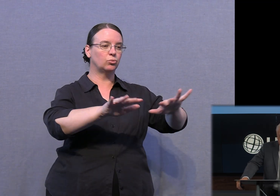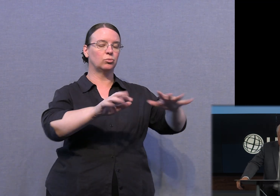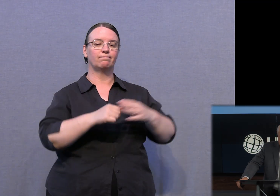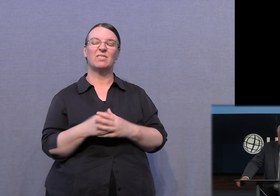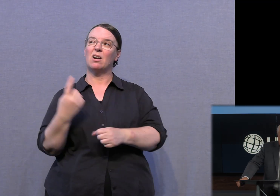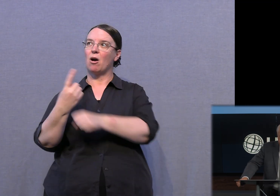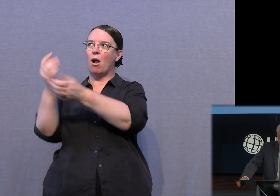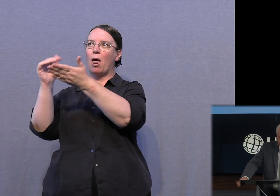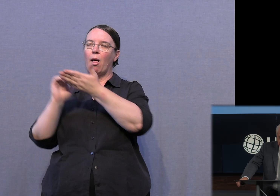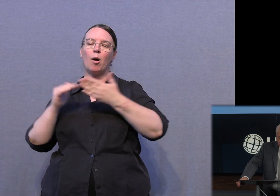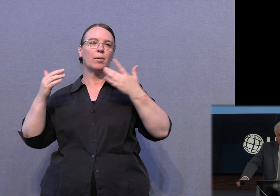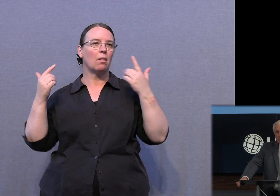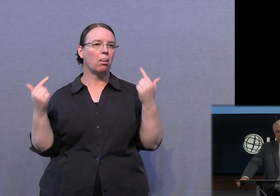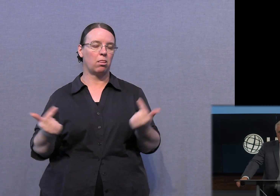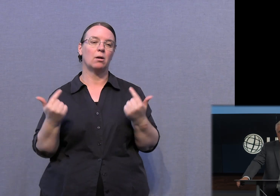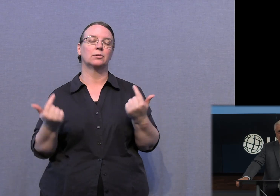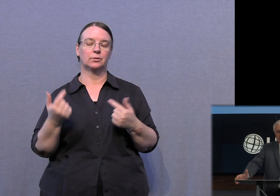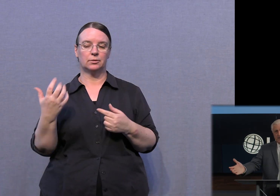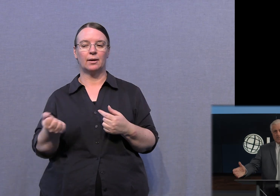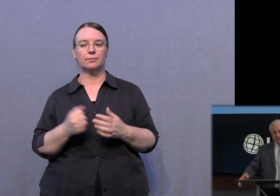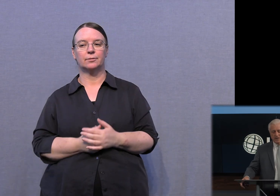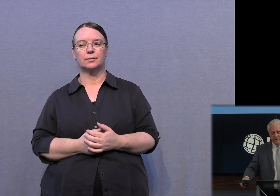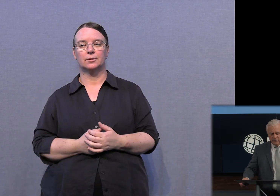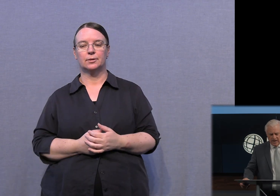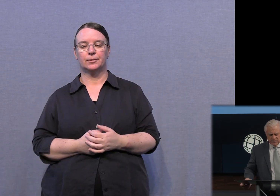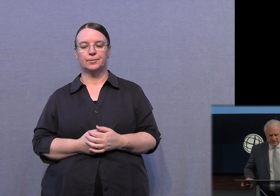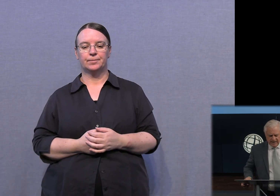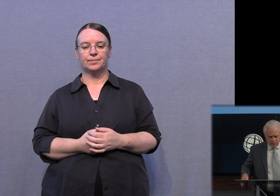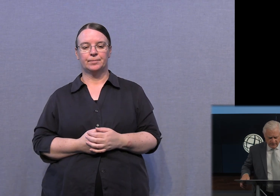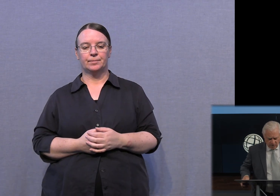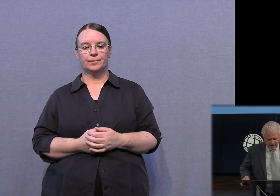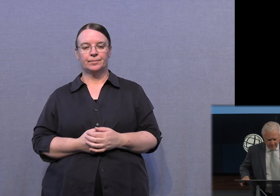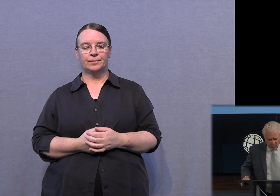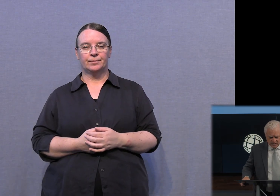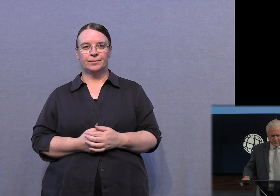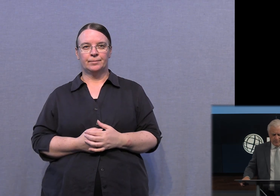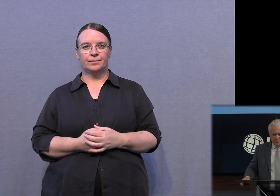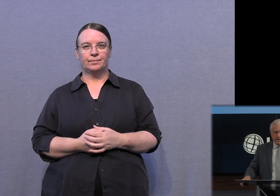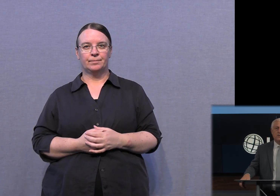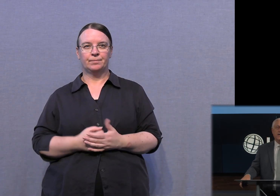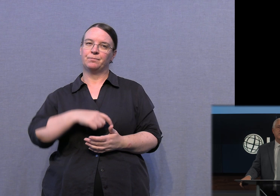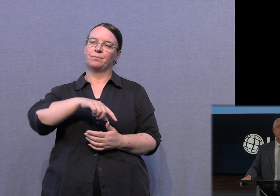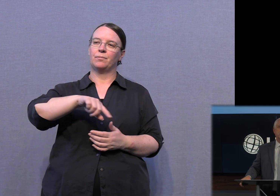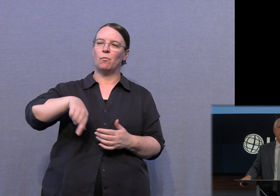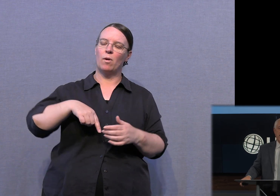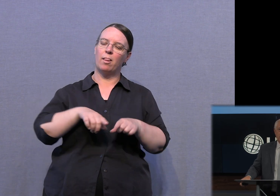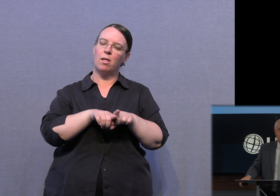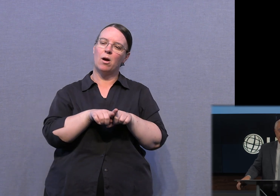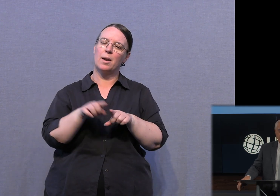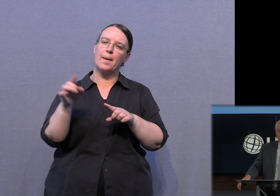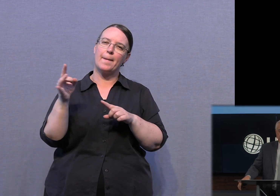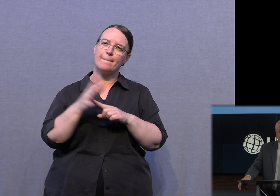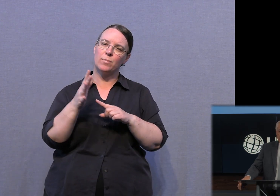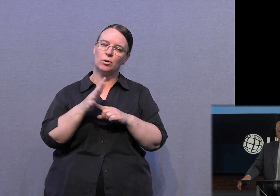sometimes miraculously. We've also learned, and particularly in the United States, we've learned the importance of political and social